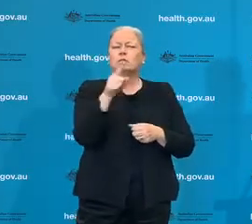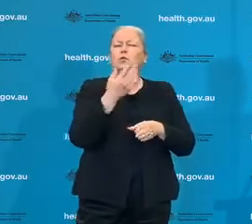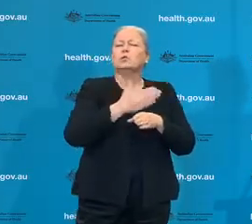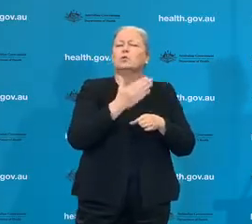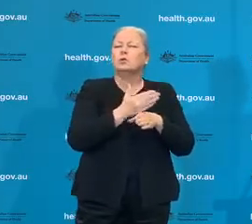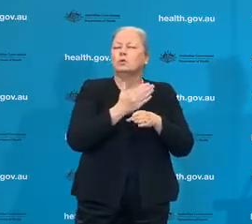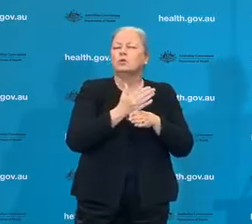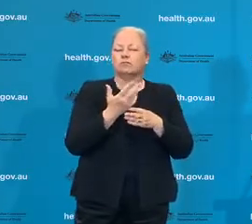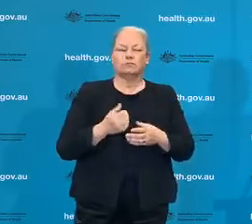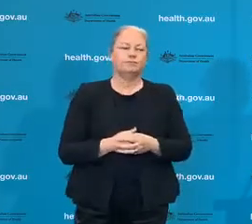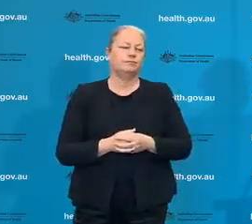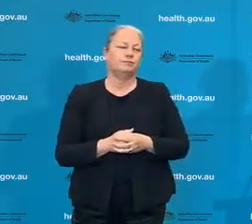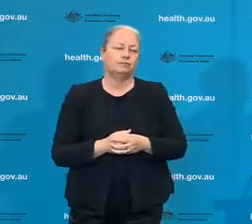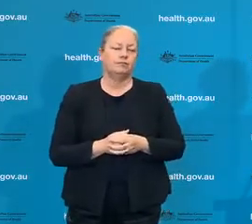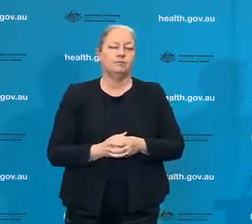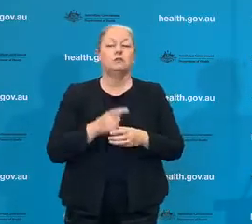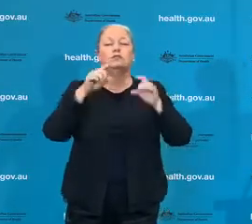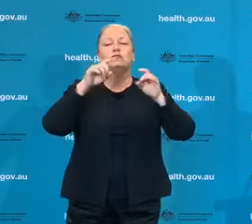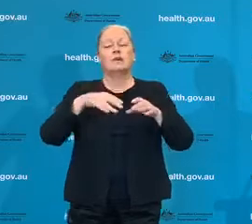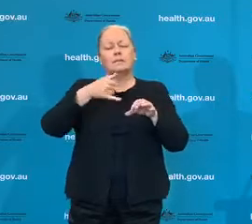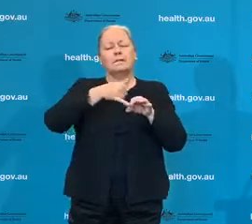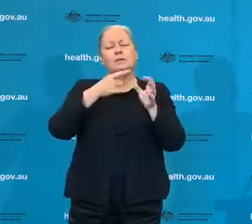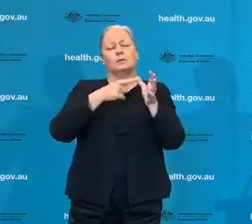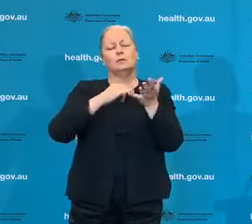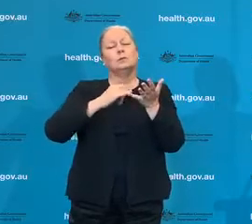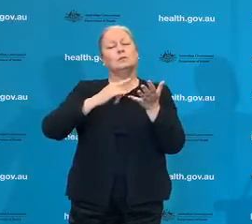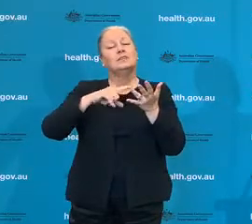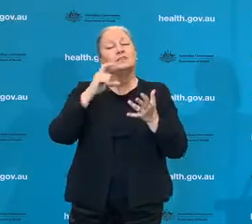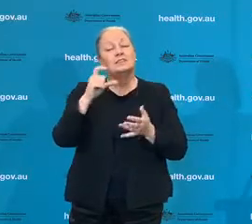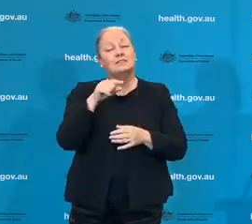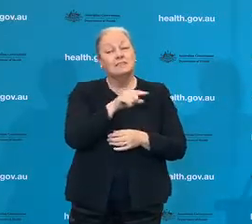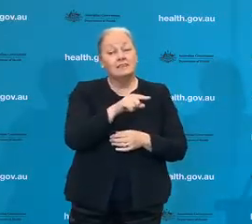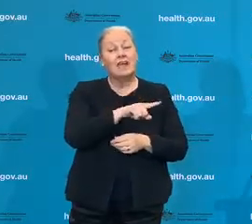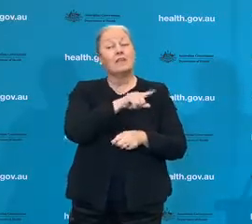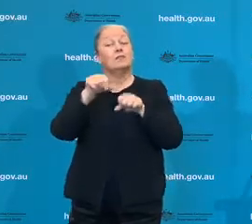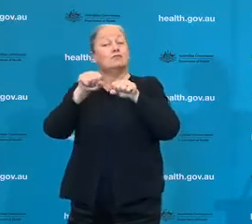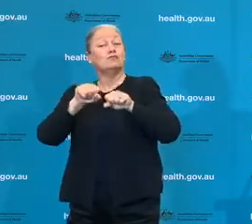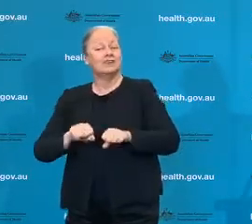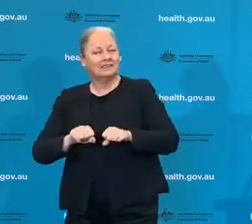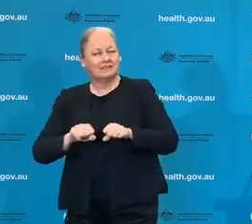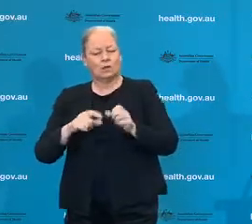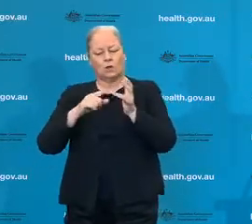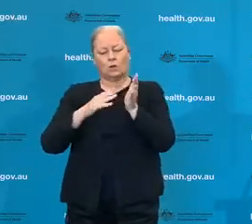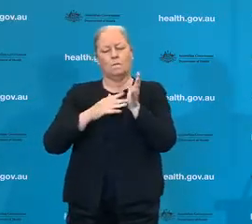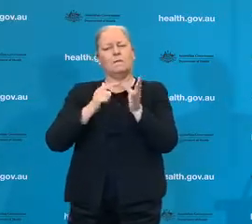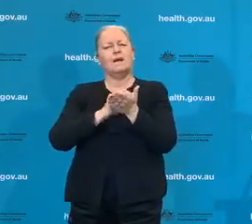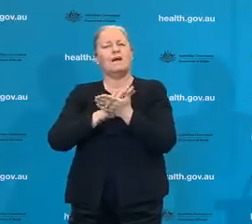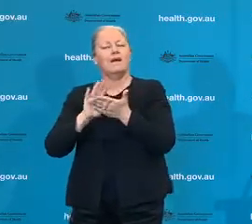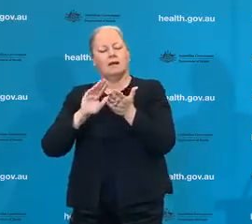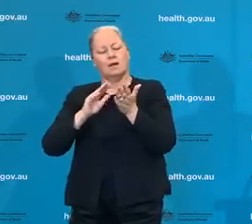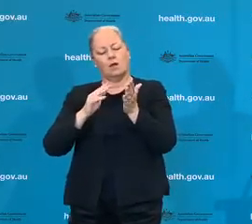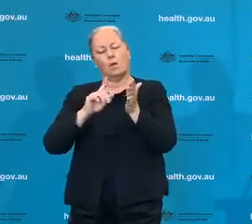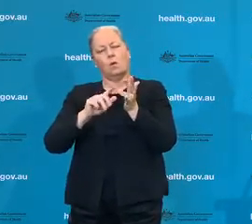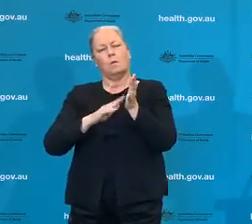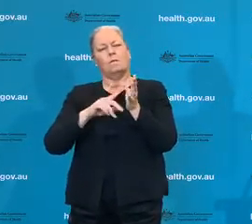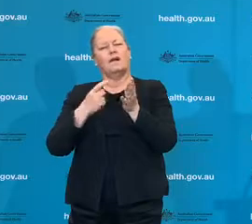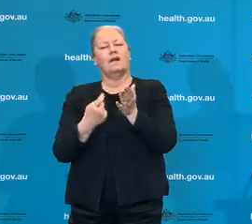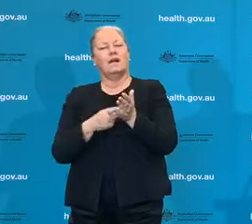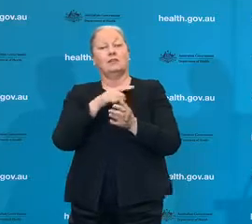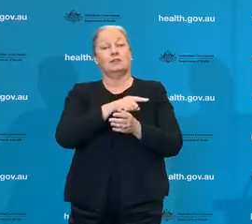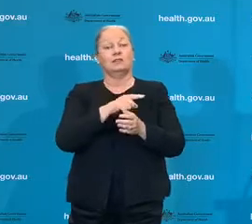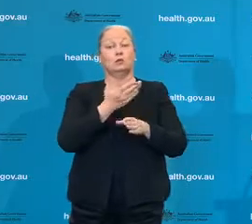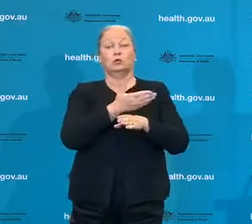tribute to the Australian Medical Association, in particular its president, Omar Khorshid, the new president of the Federal